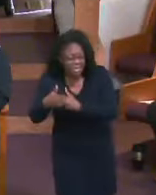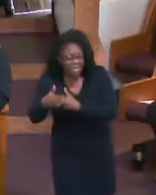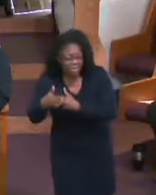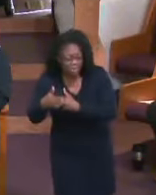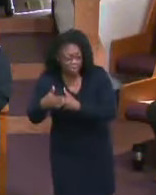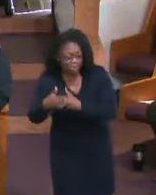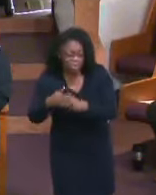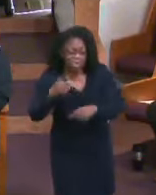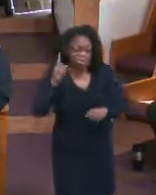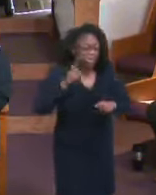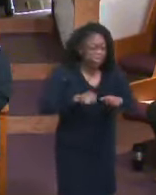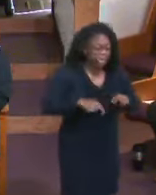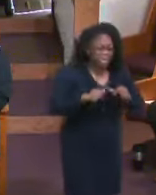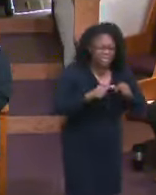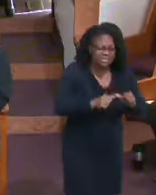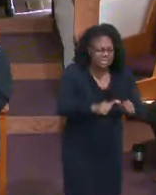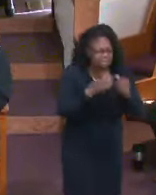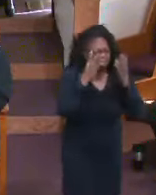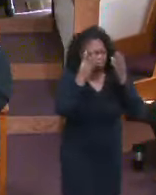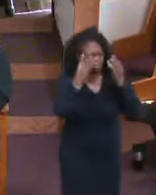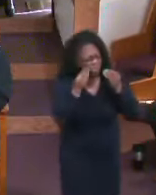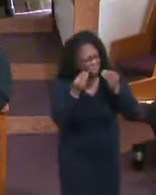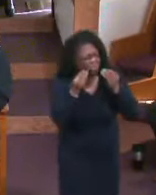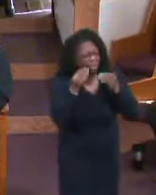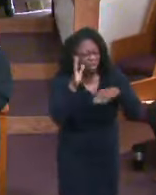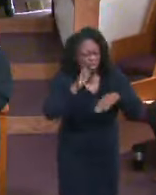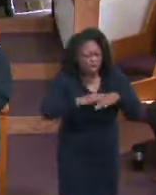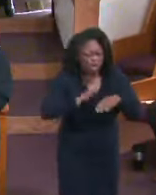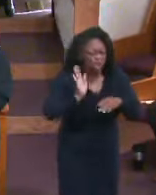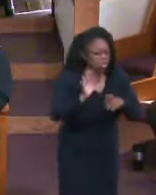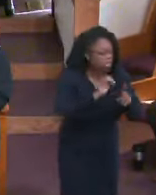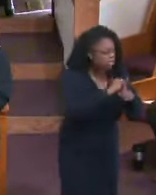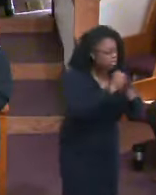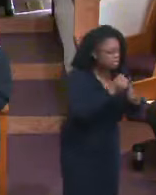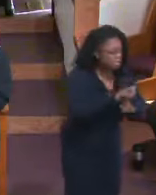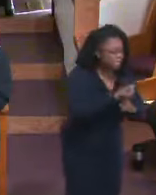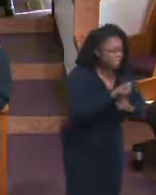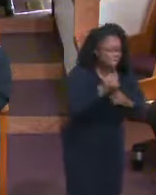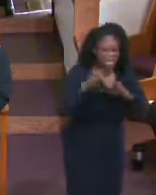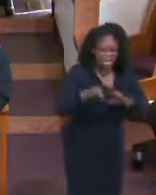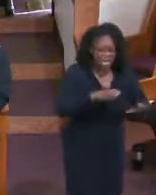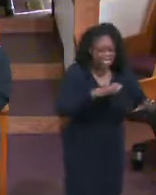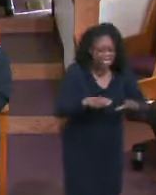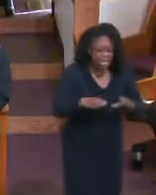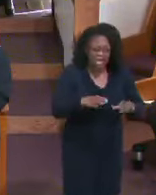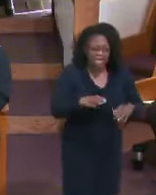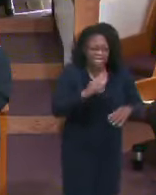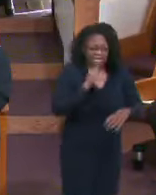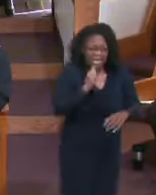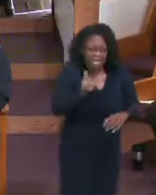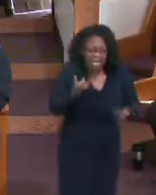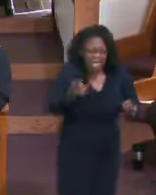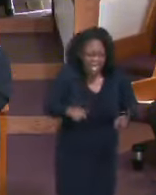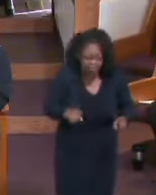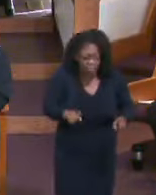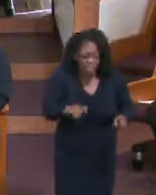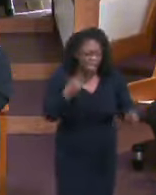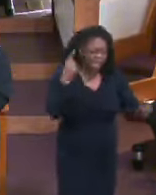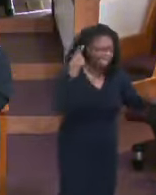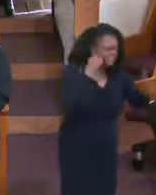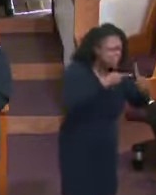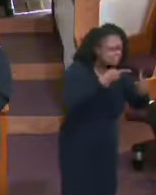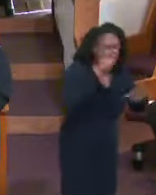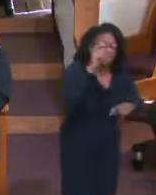continuously sleep in and on your situation acting like what is isn't and what isn't is. At some point, you got